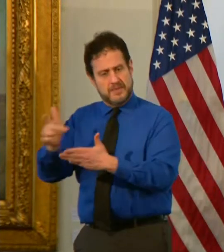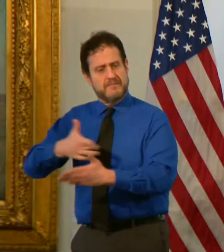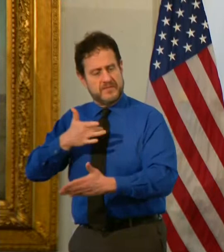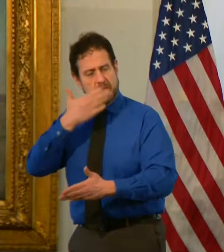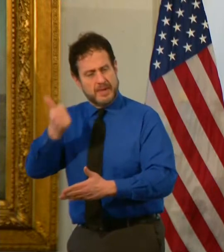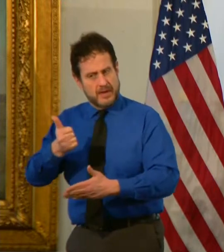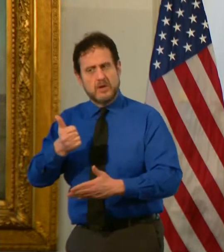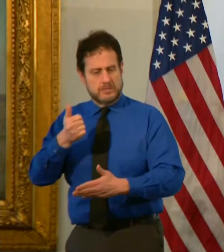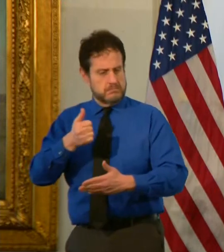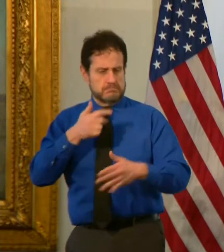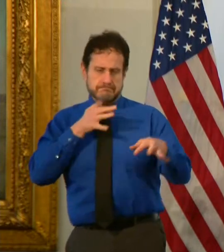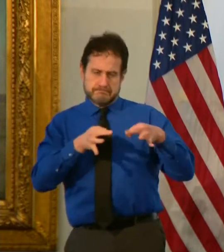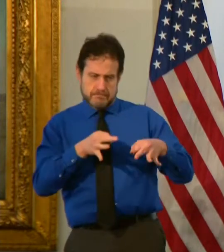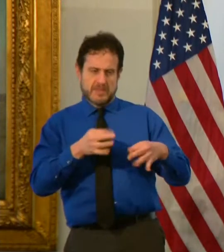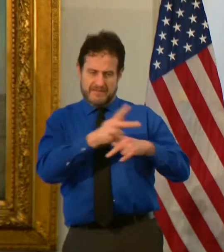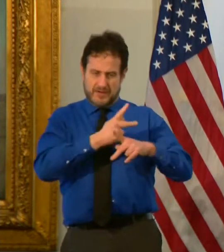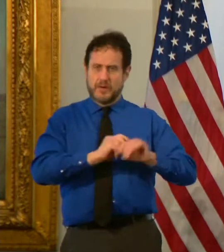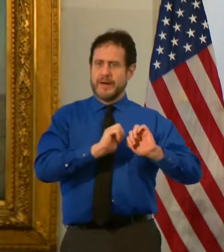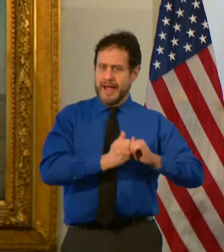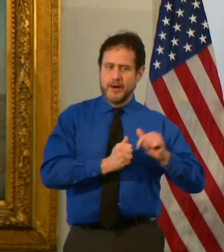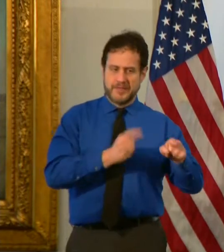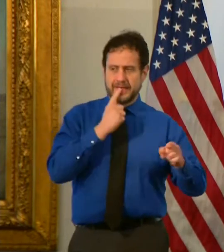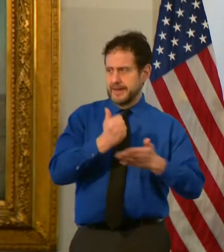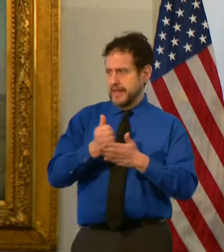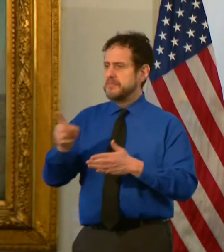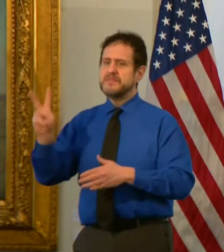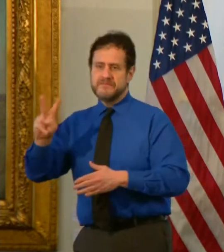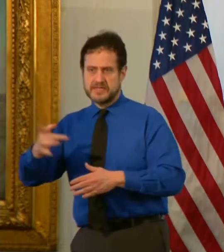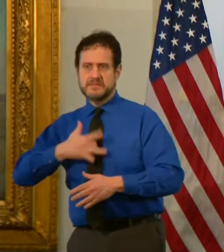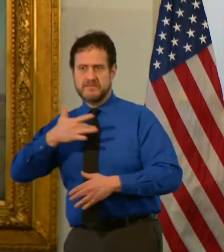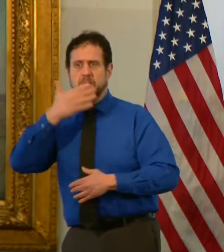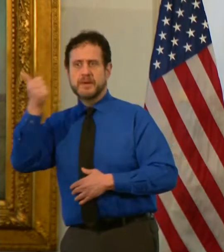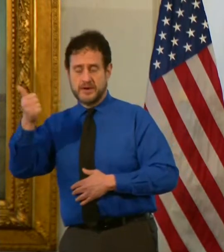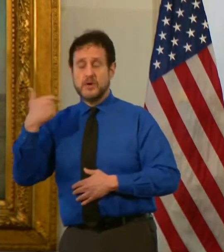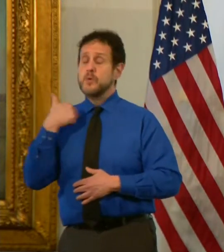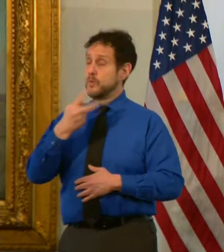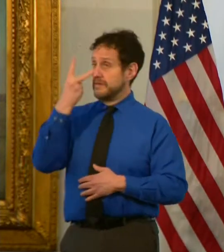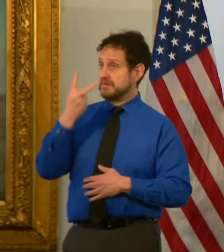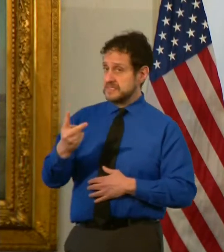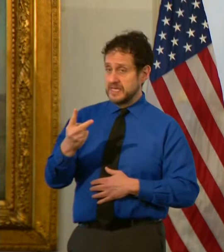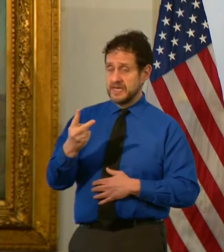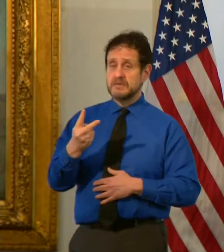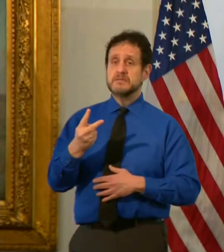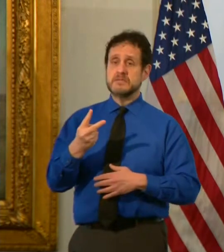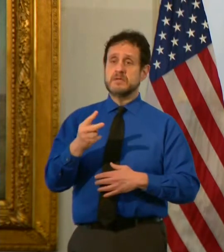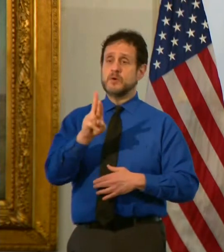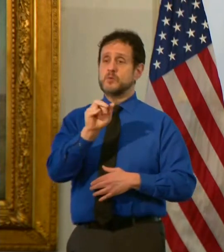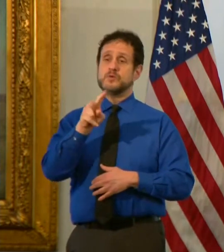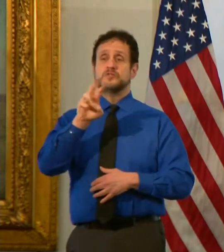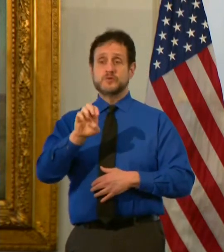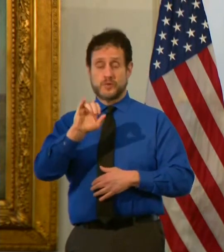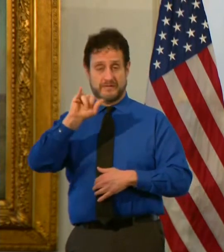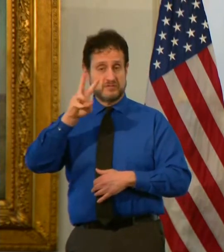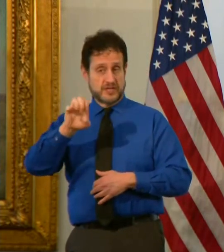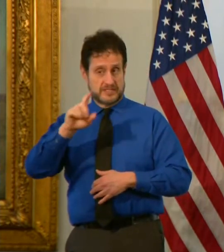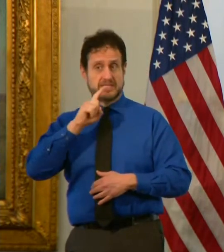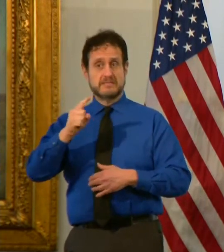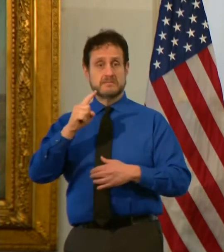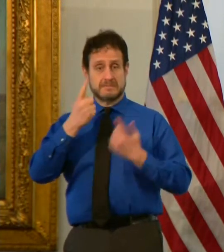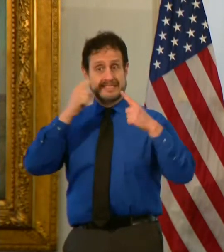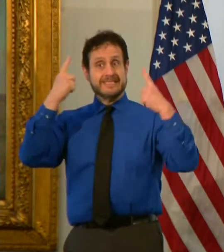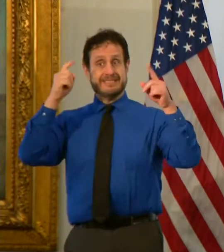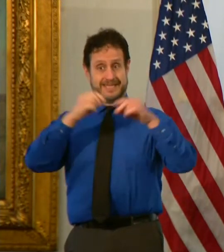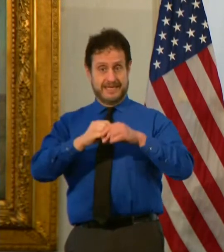seen success in the restorative justice program or the restorative justice courts, so much so that we saw recidivism